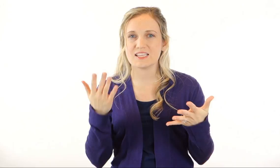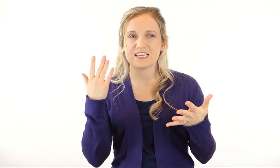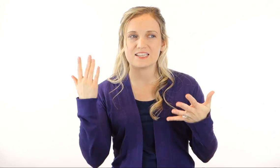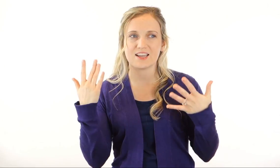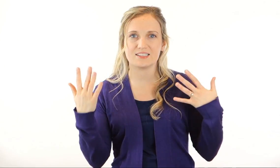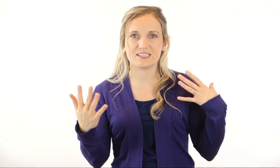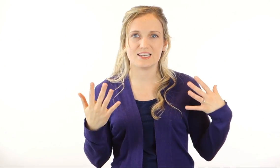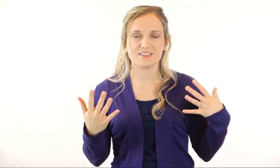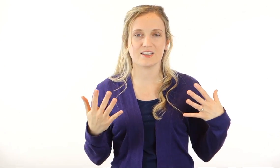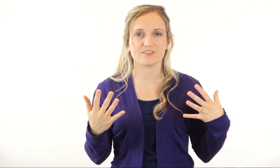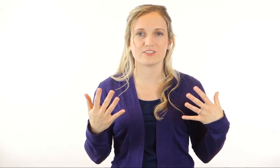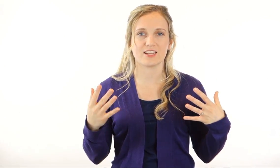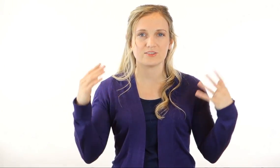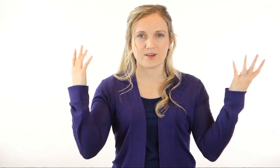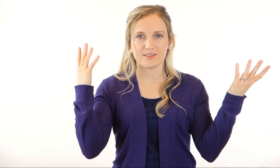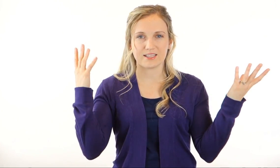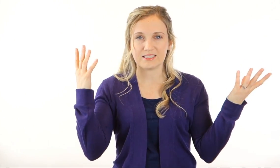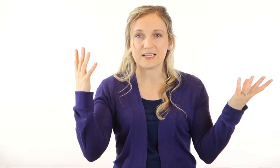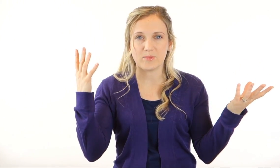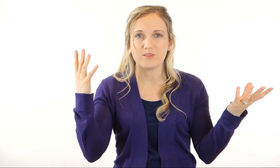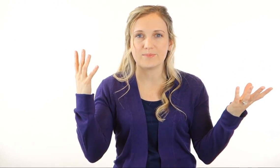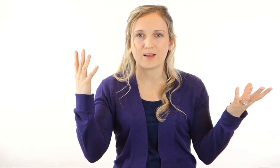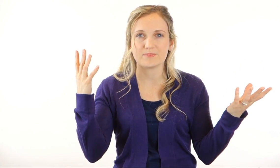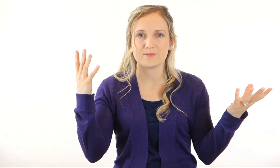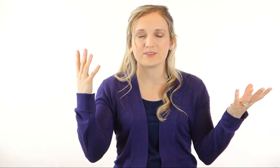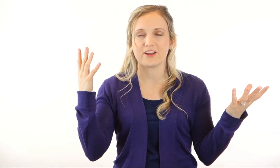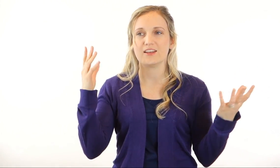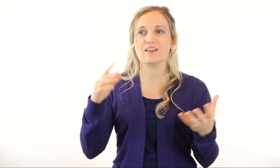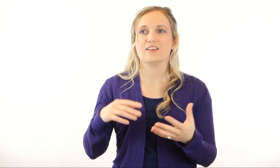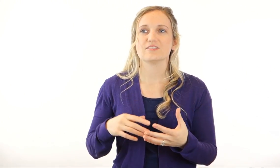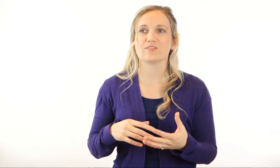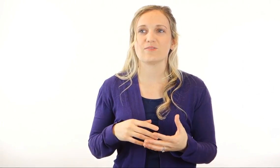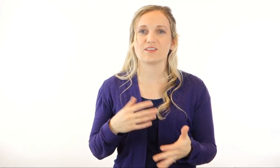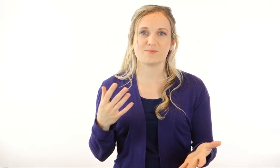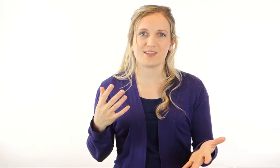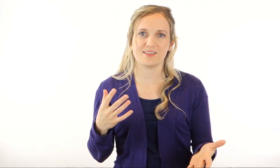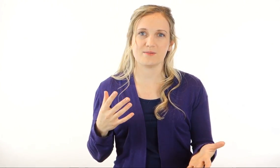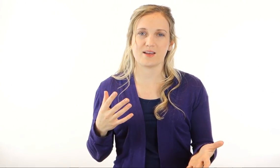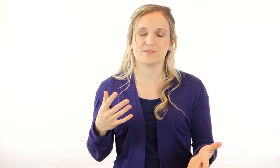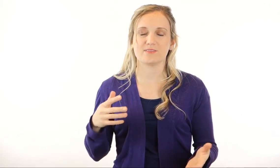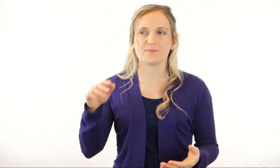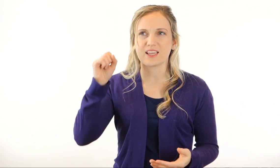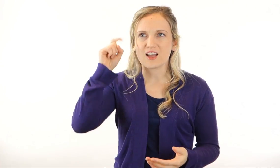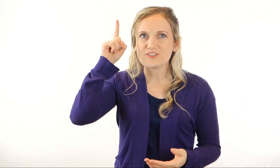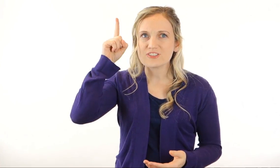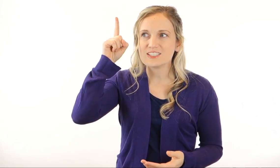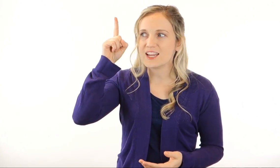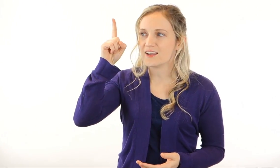they get an idea and they understand, you know how like a light bulb pops up in their head. So that's what I think about. I'm like, understand.